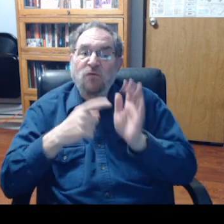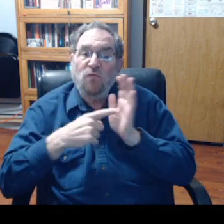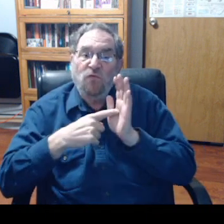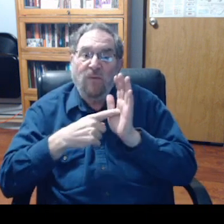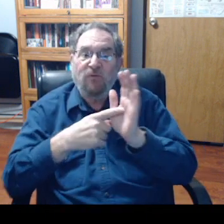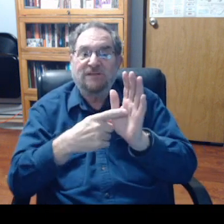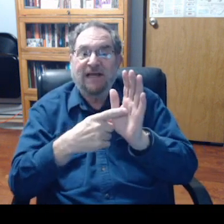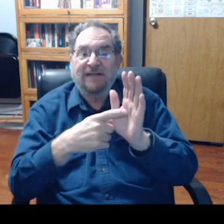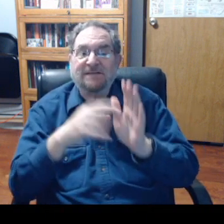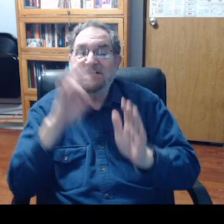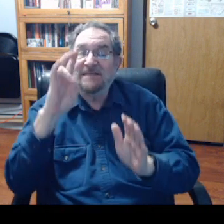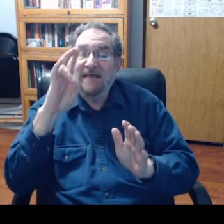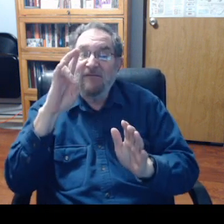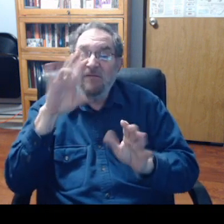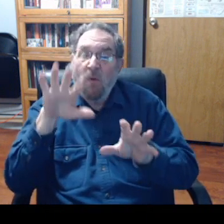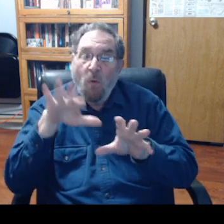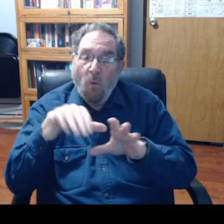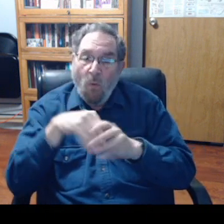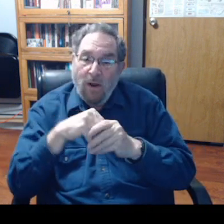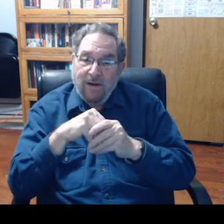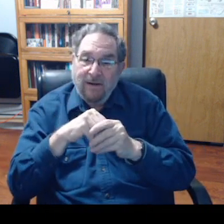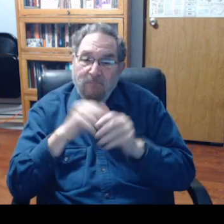7 times represent the